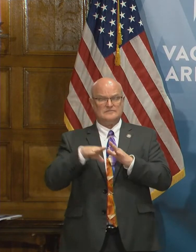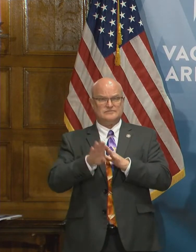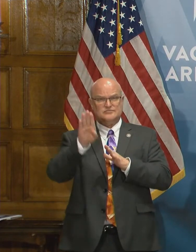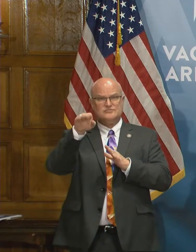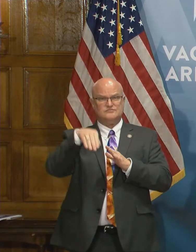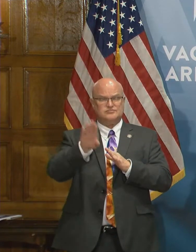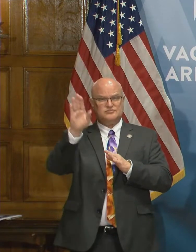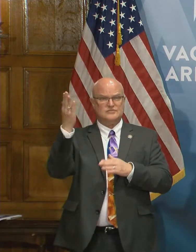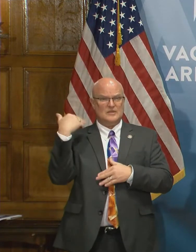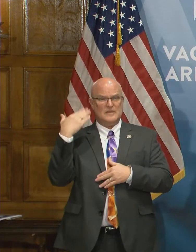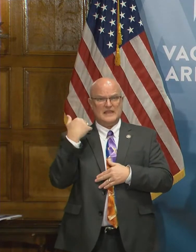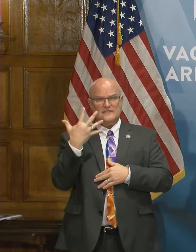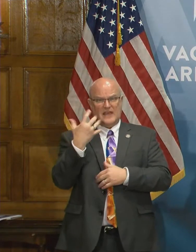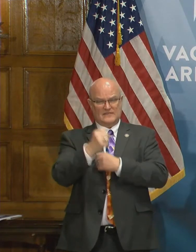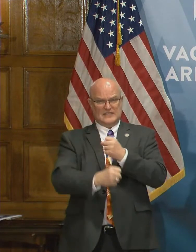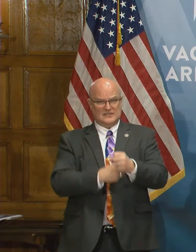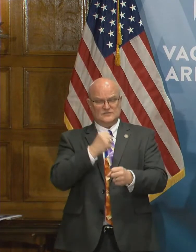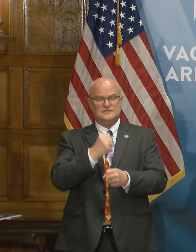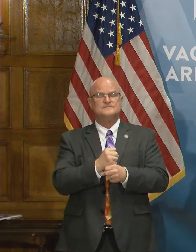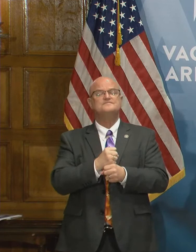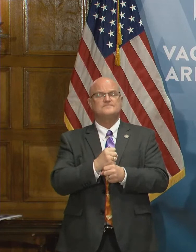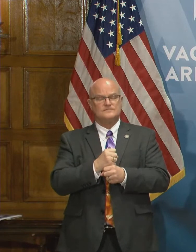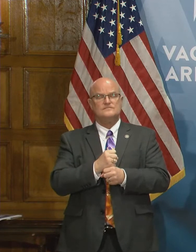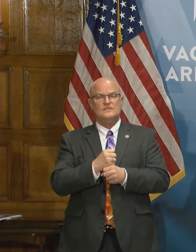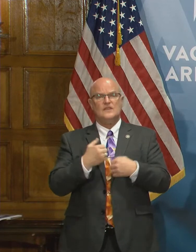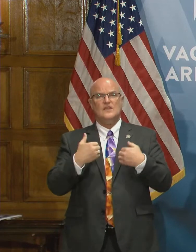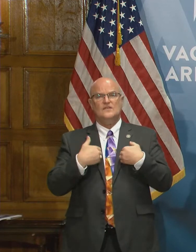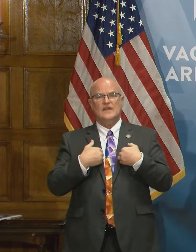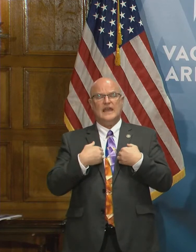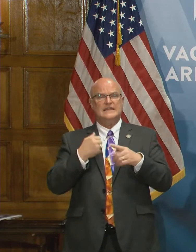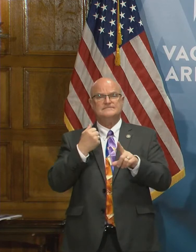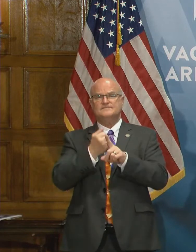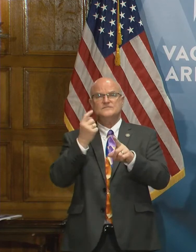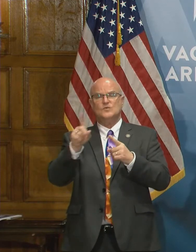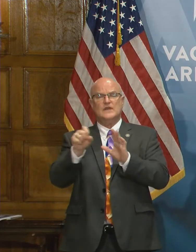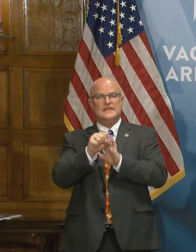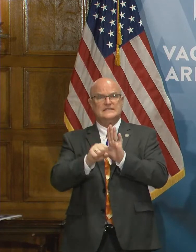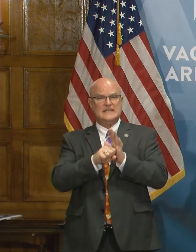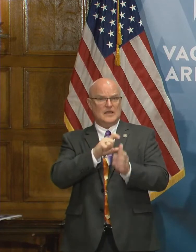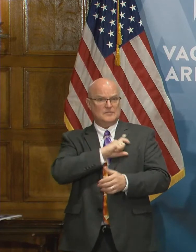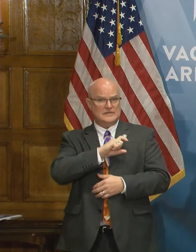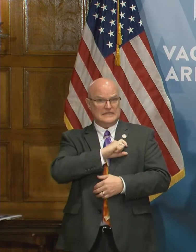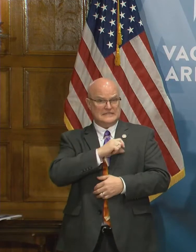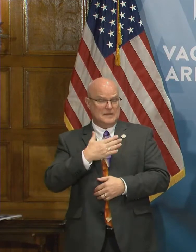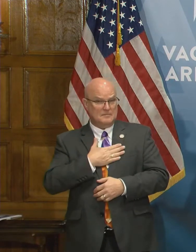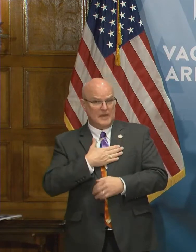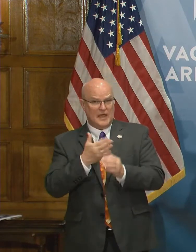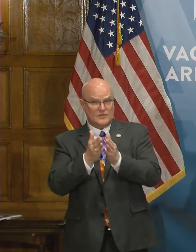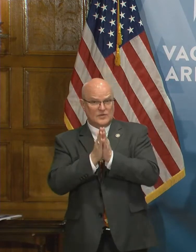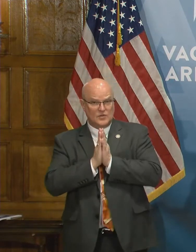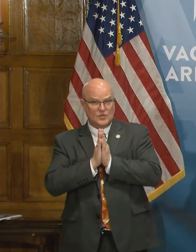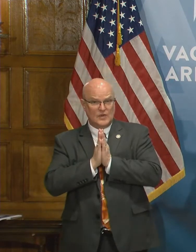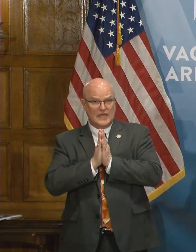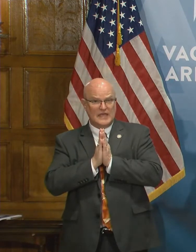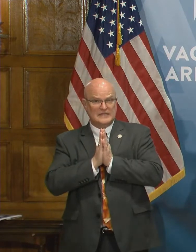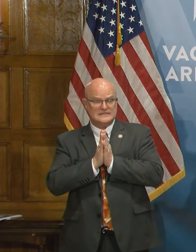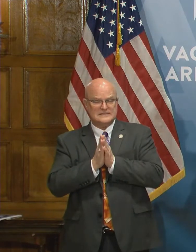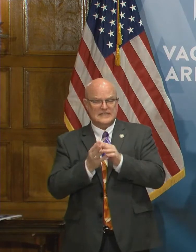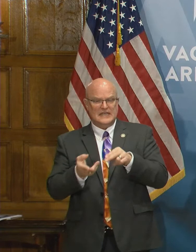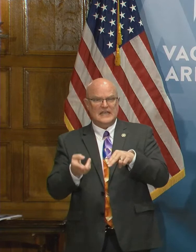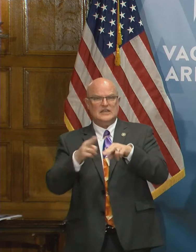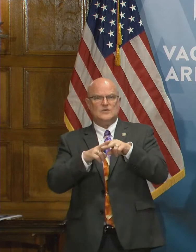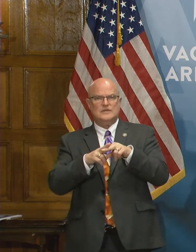over the course of the last 5 years. There's been an instance where the state police, at my request, increased